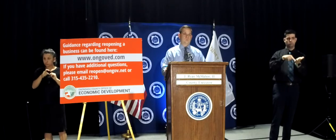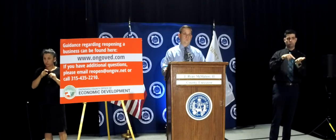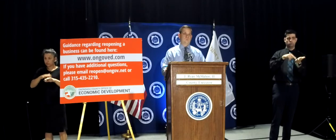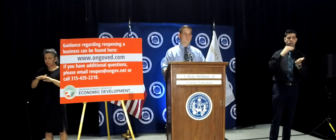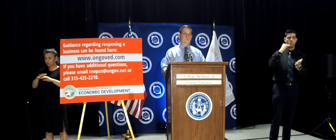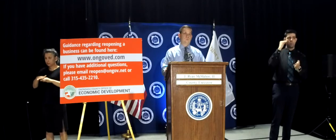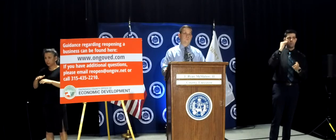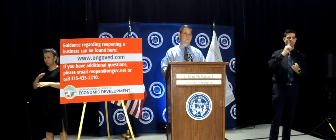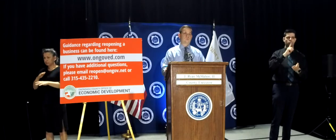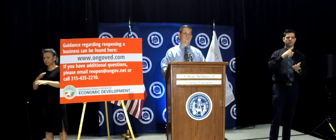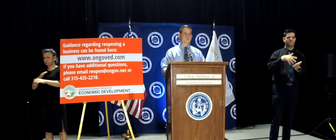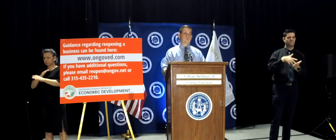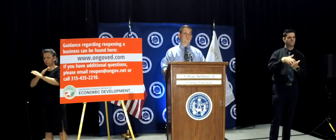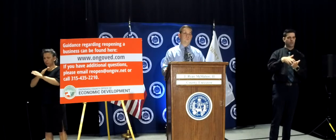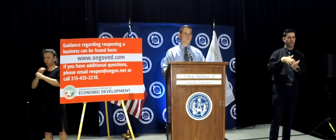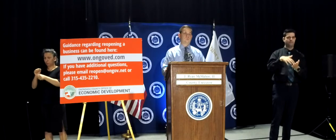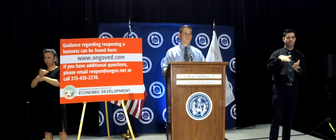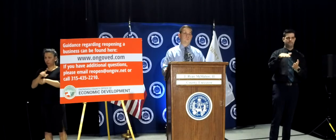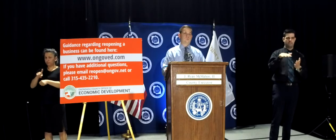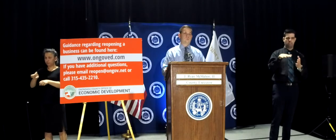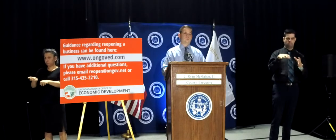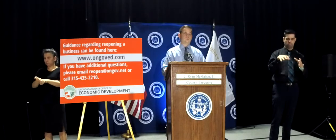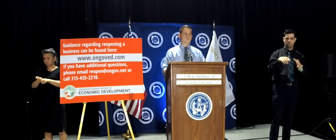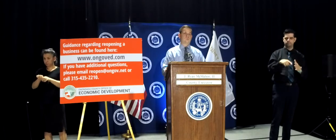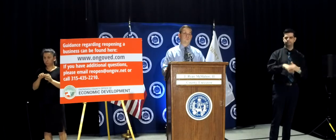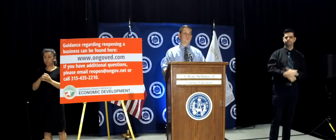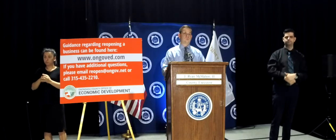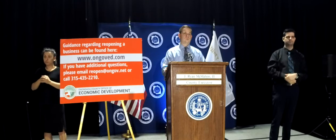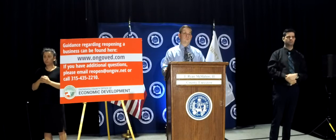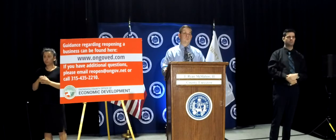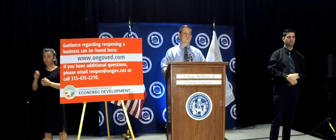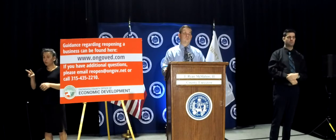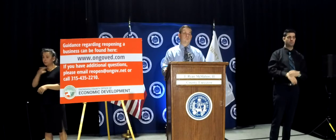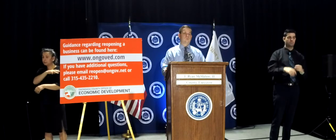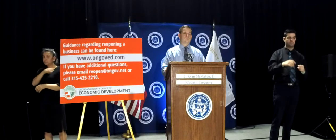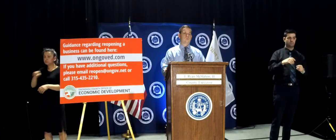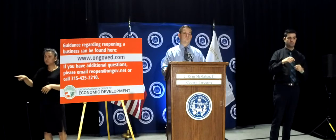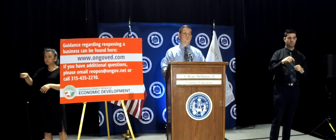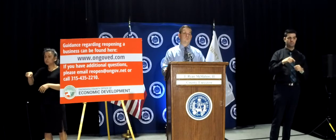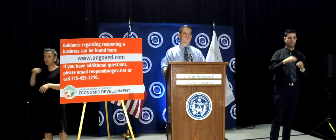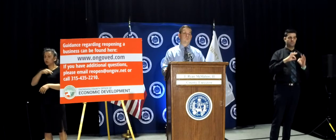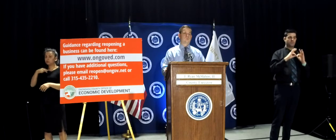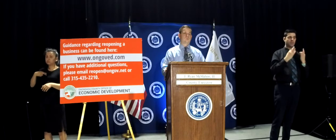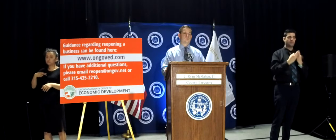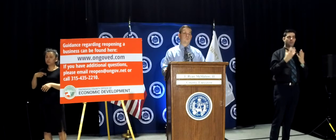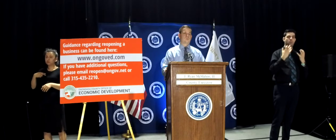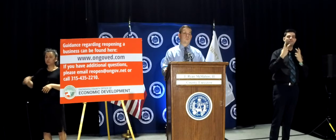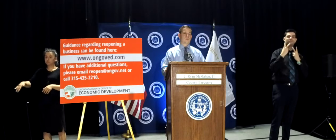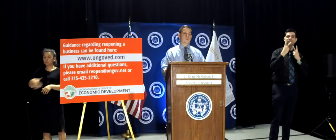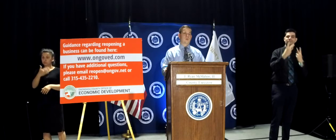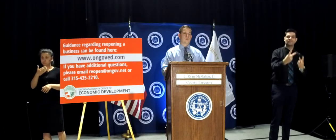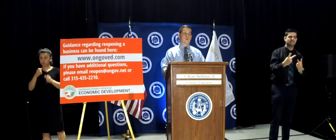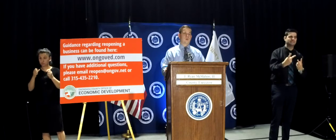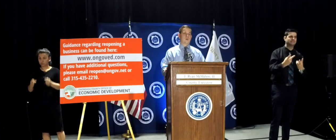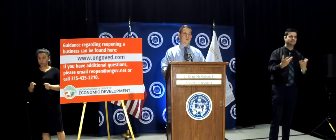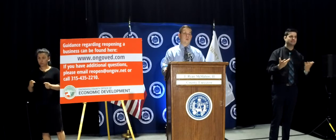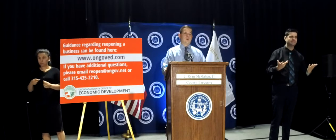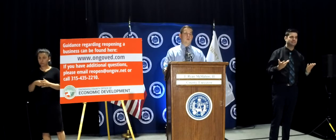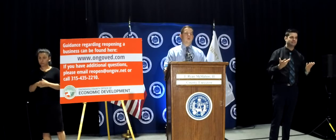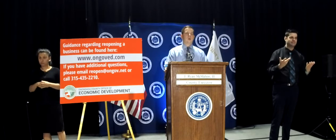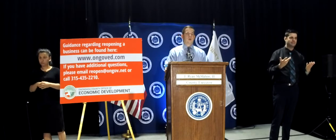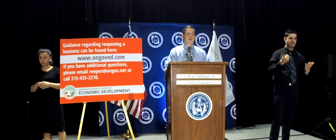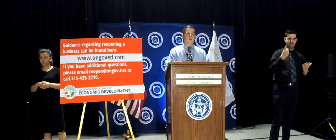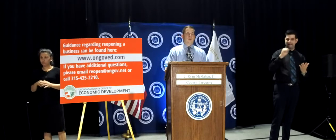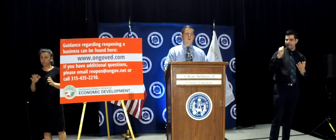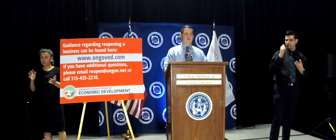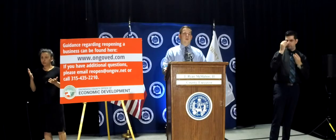virus, but I also know people are really eager to get back in to visit people. any information from your state calls about